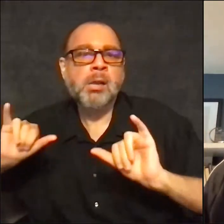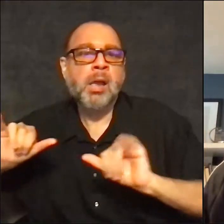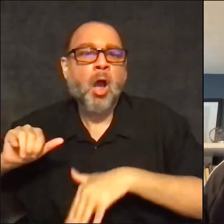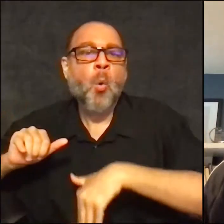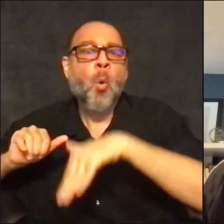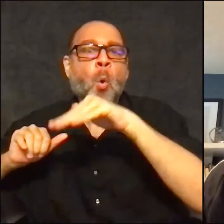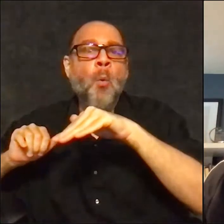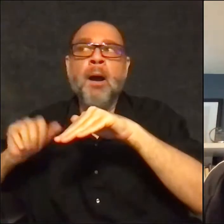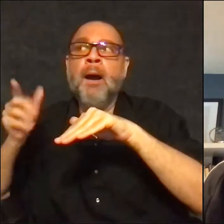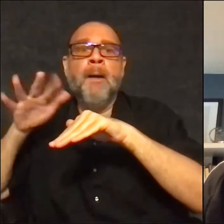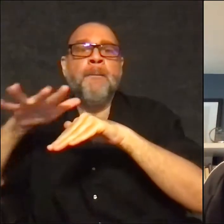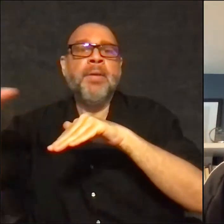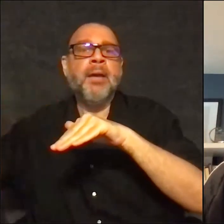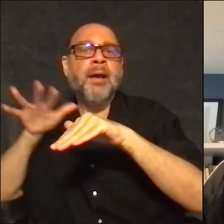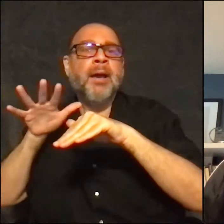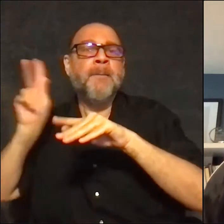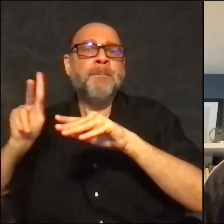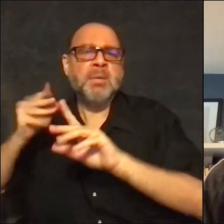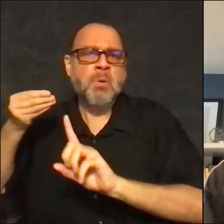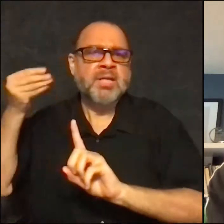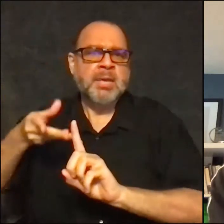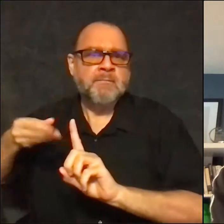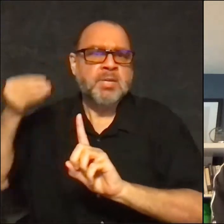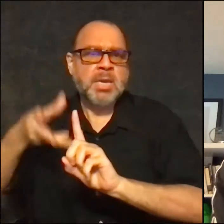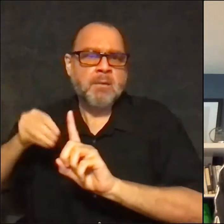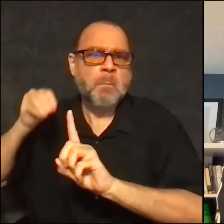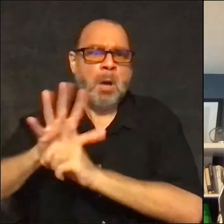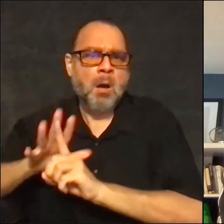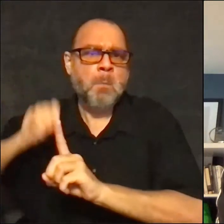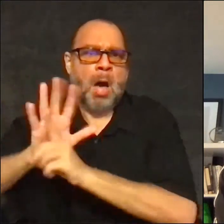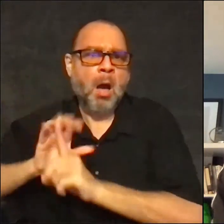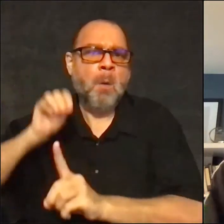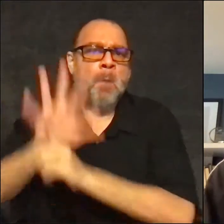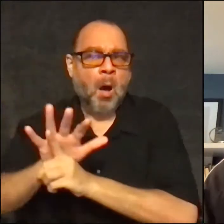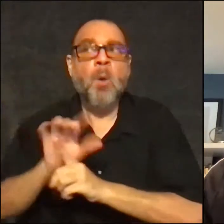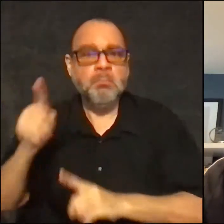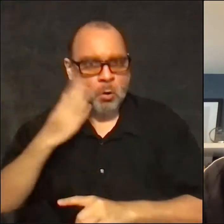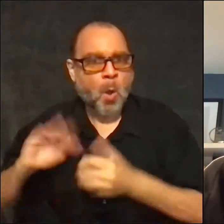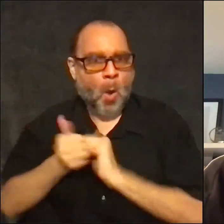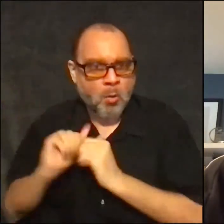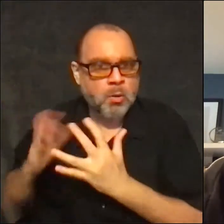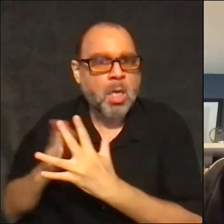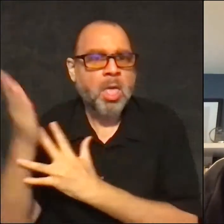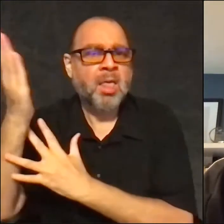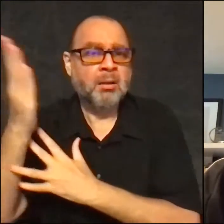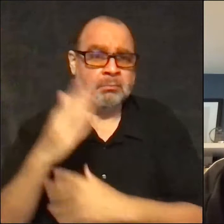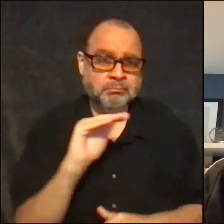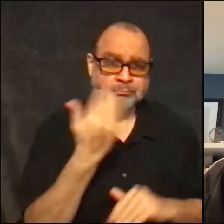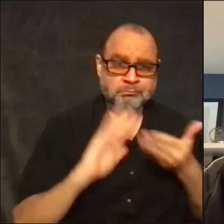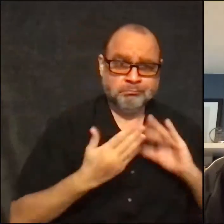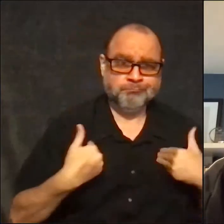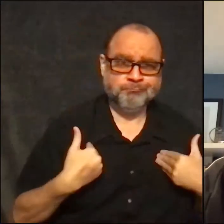us Black folks didn't have that. And just a few days ago, I was talking to a white colleague of mine, and this colleague expressed to me